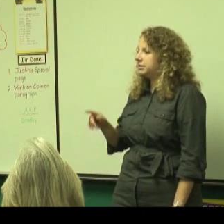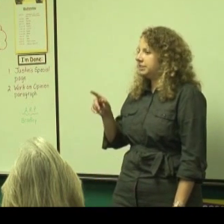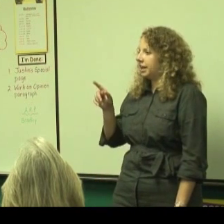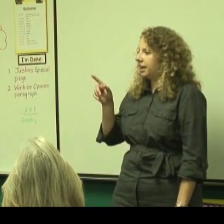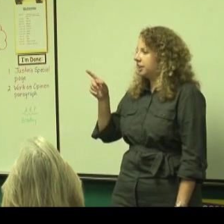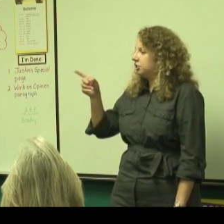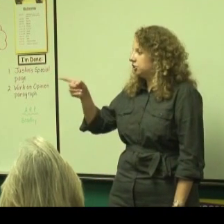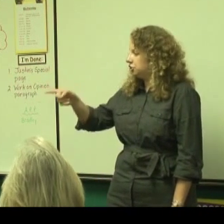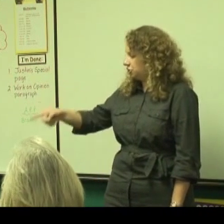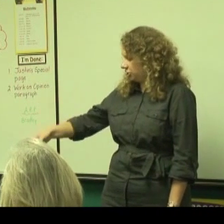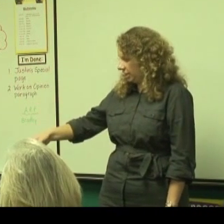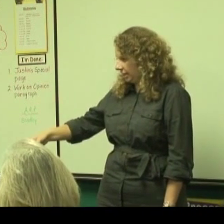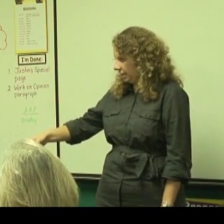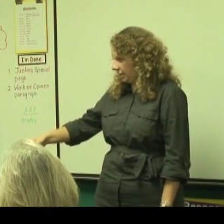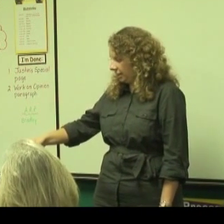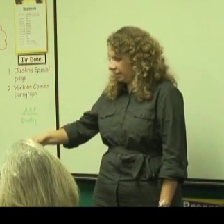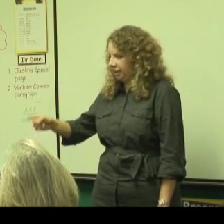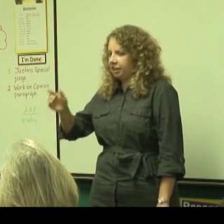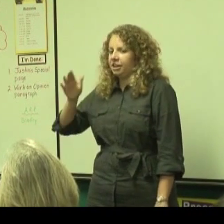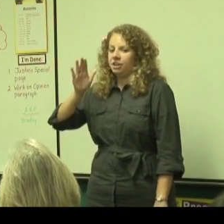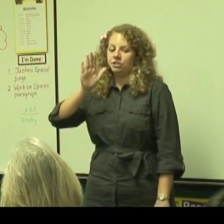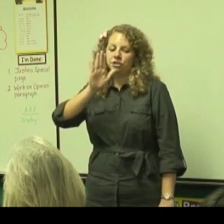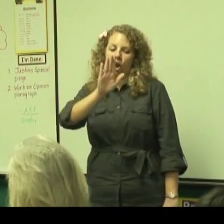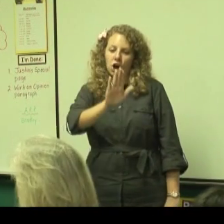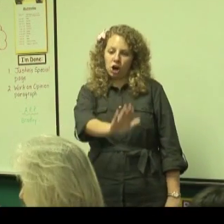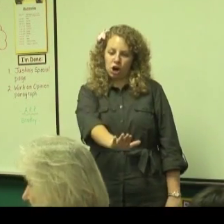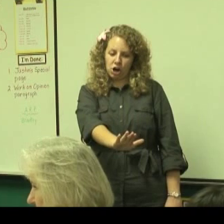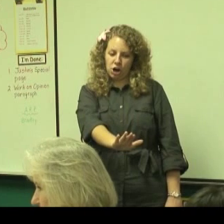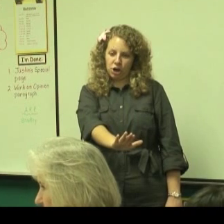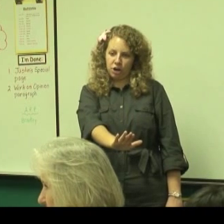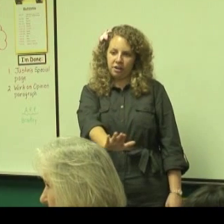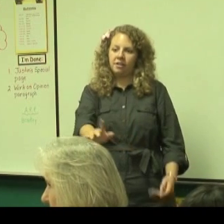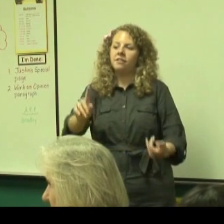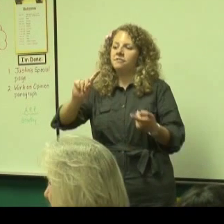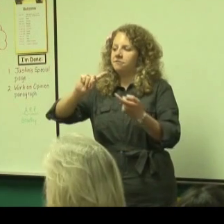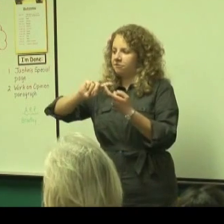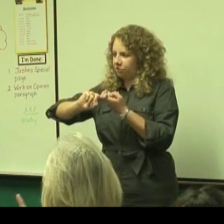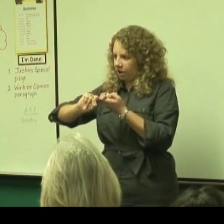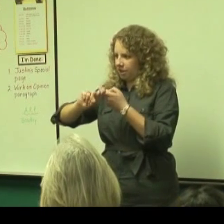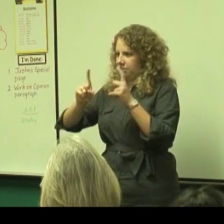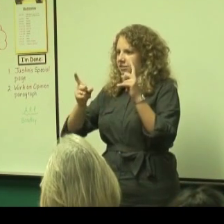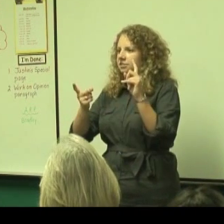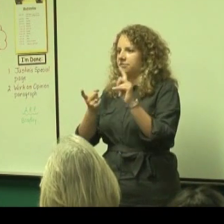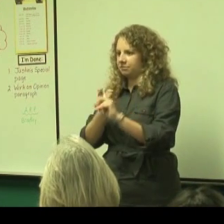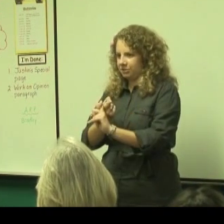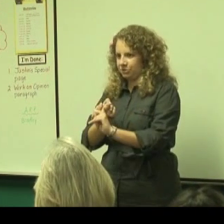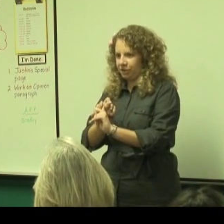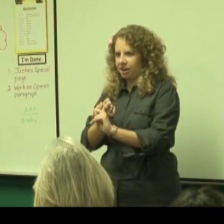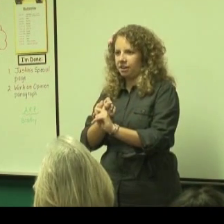would say she is her friend. This friend.